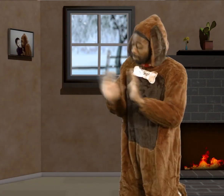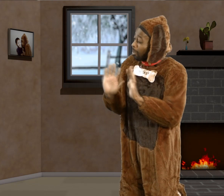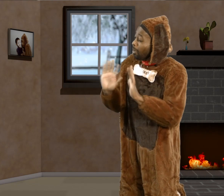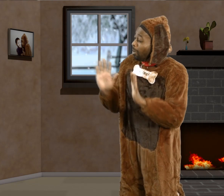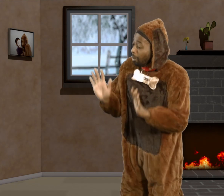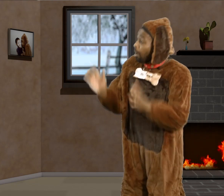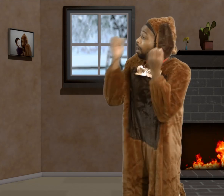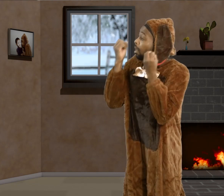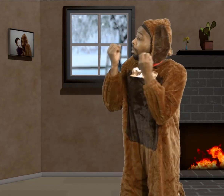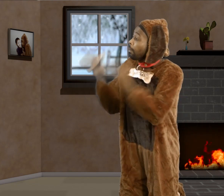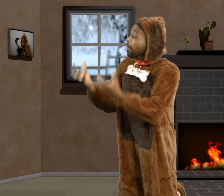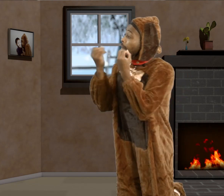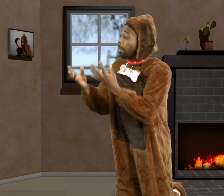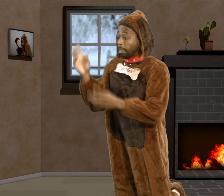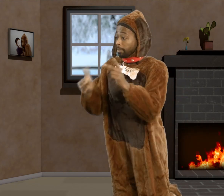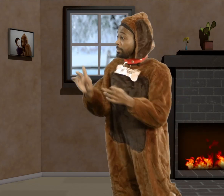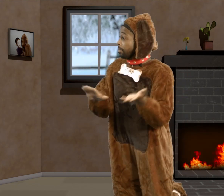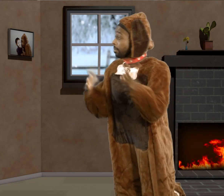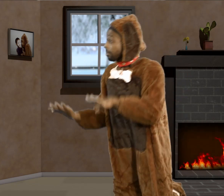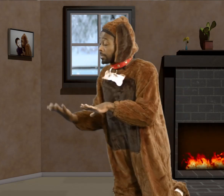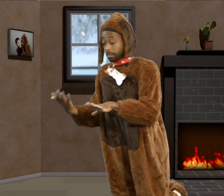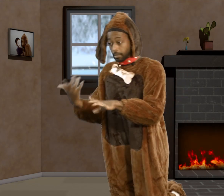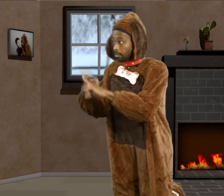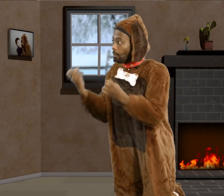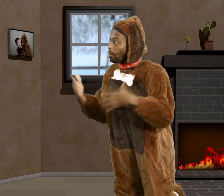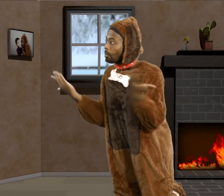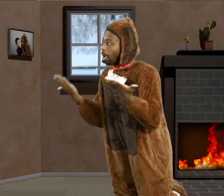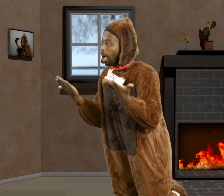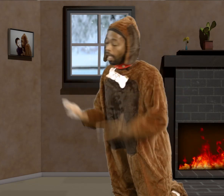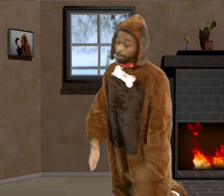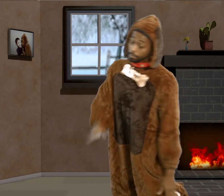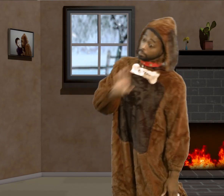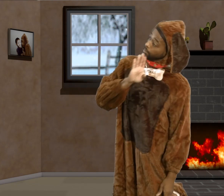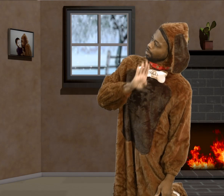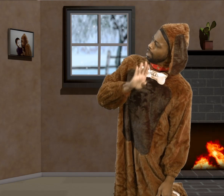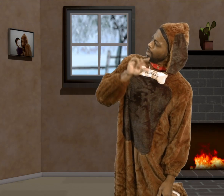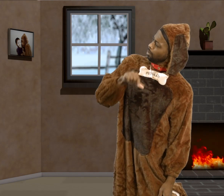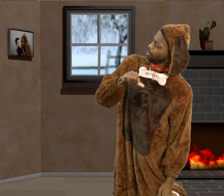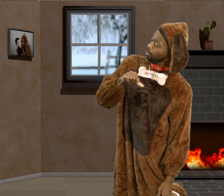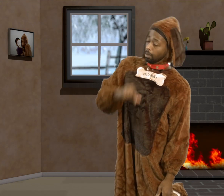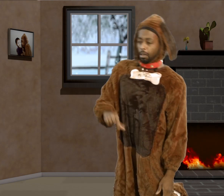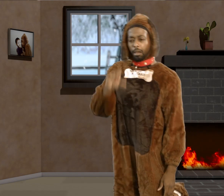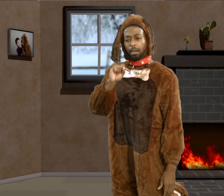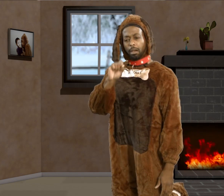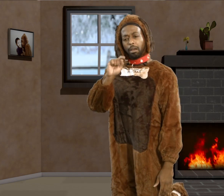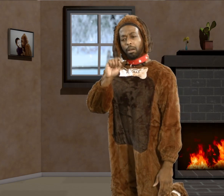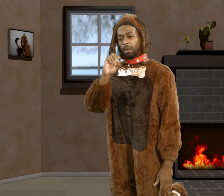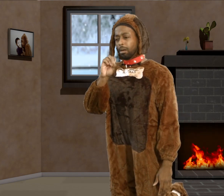No, you shouldn't do that. Many people die every winter from using barbecue stoves or